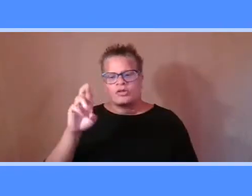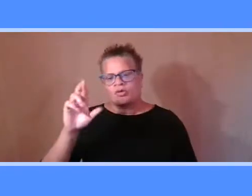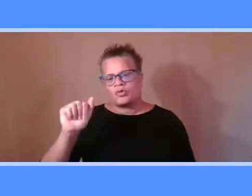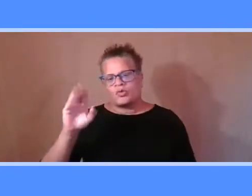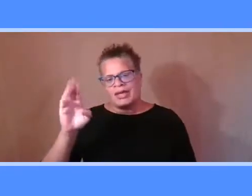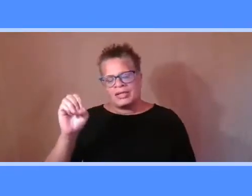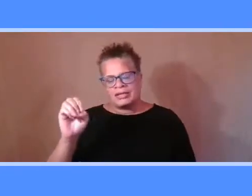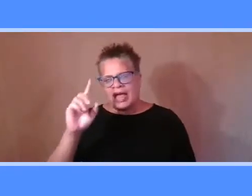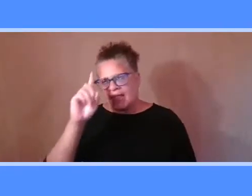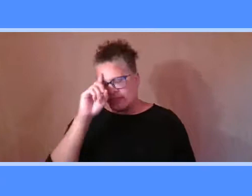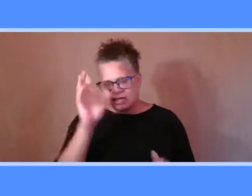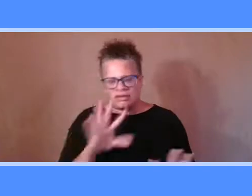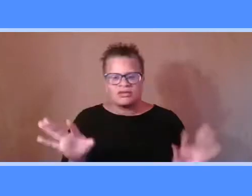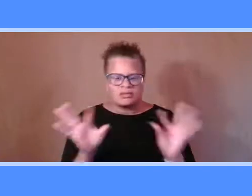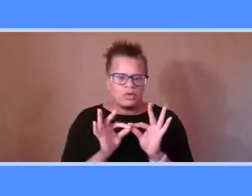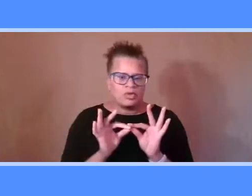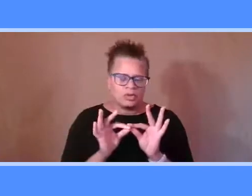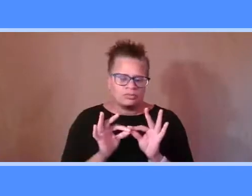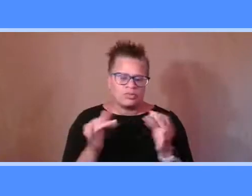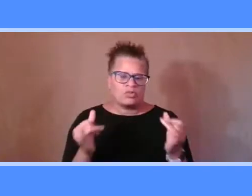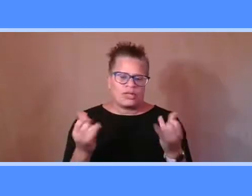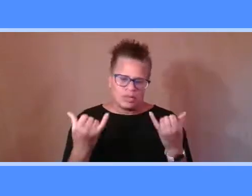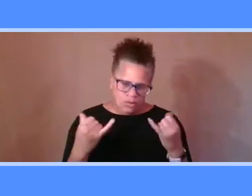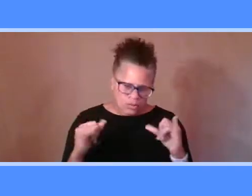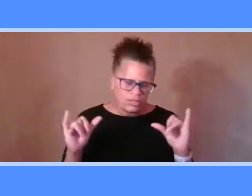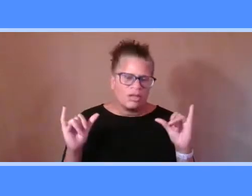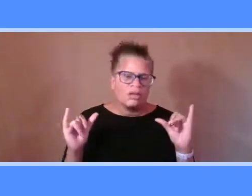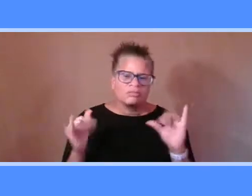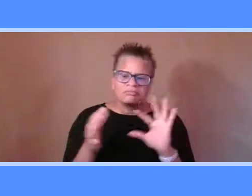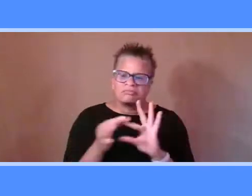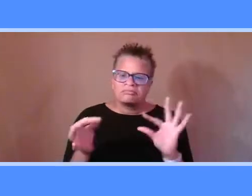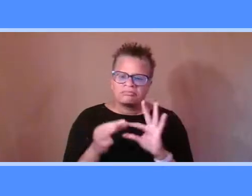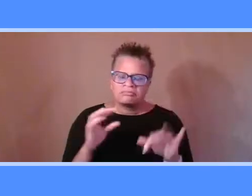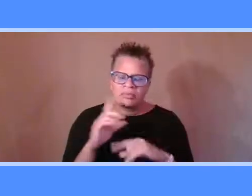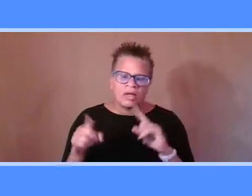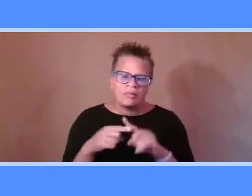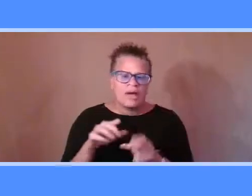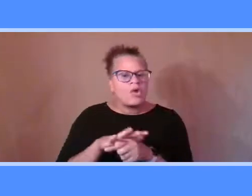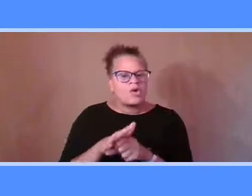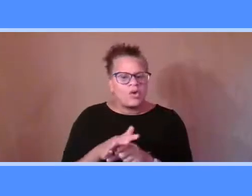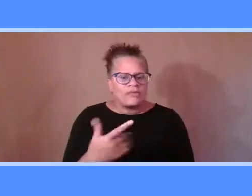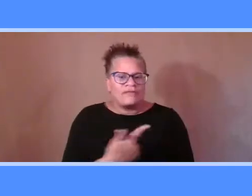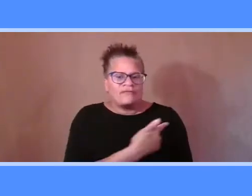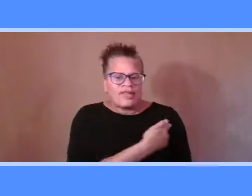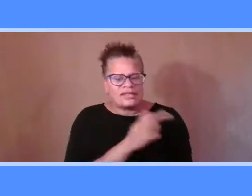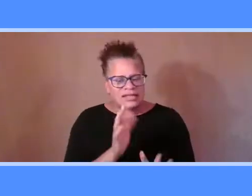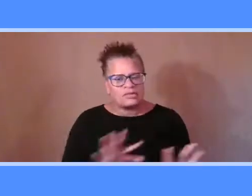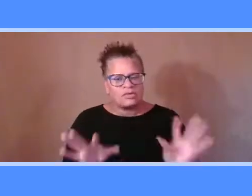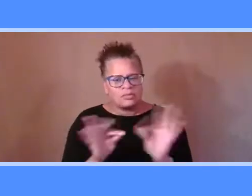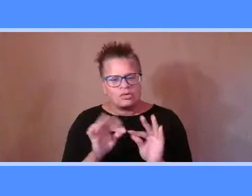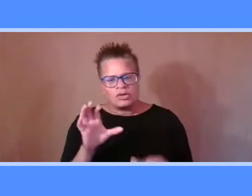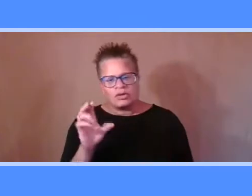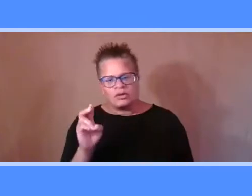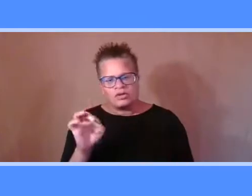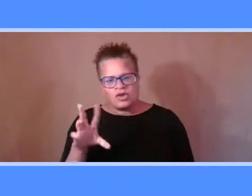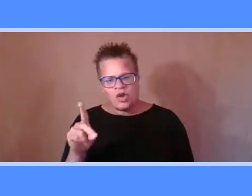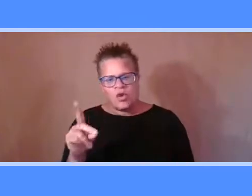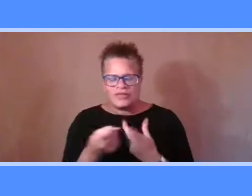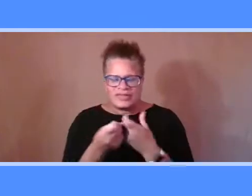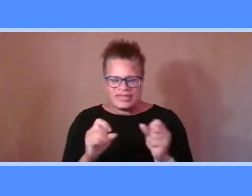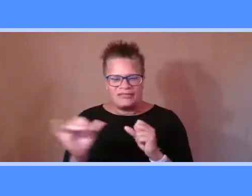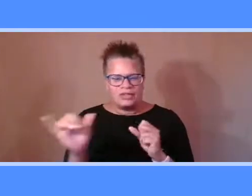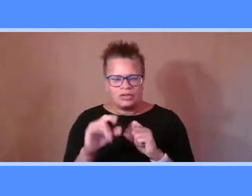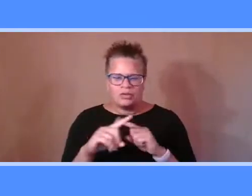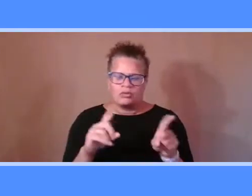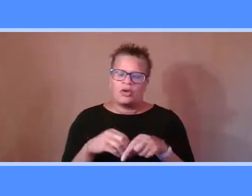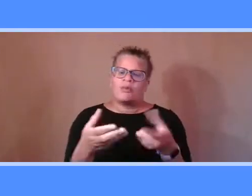really important that we are still speaking about COVID vaccination, COVID safety, but also the